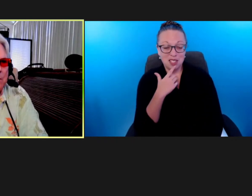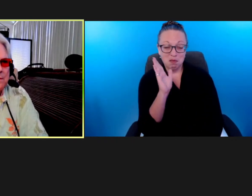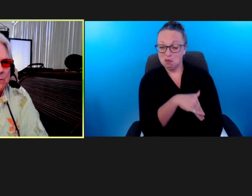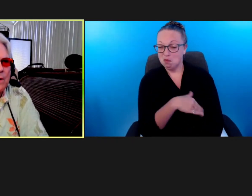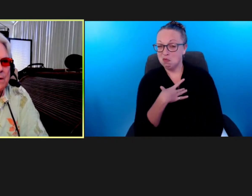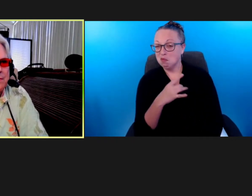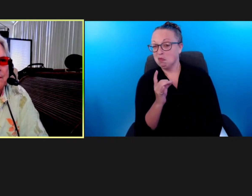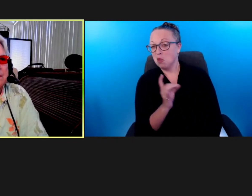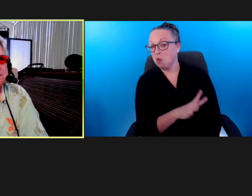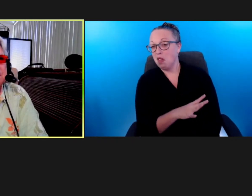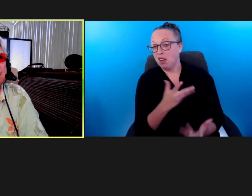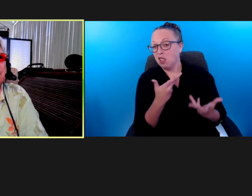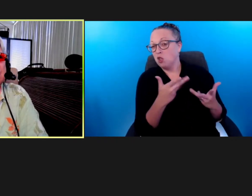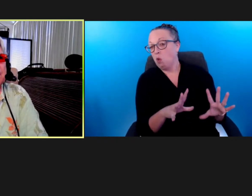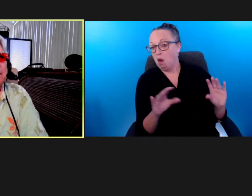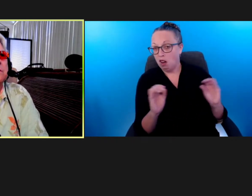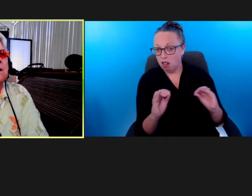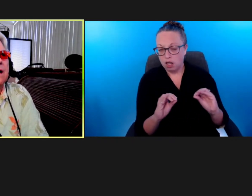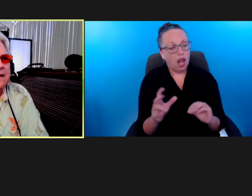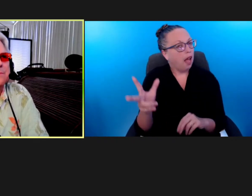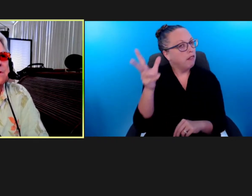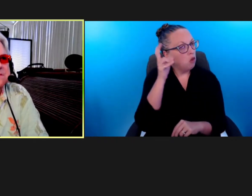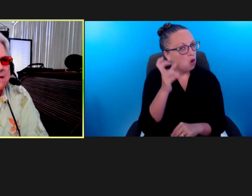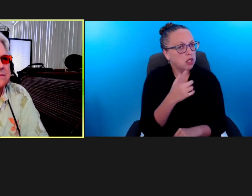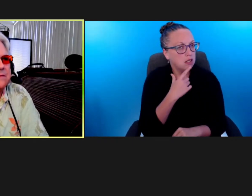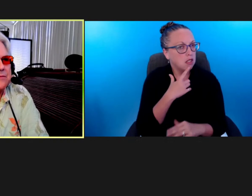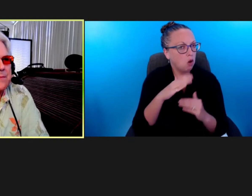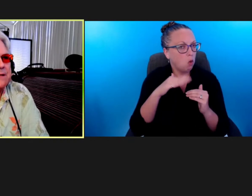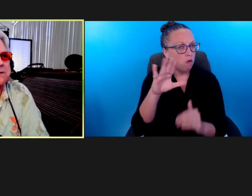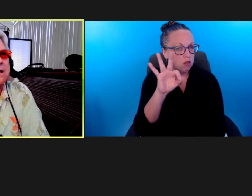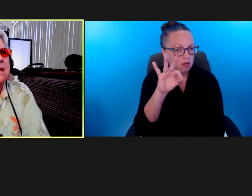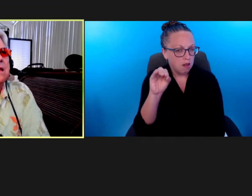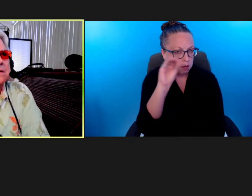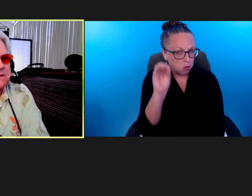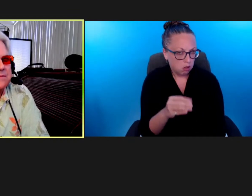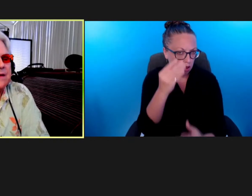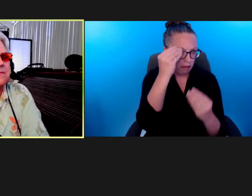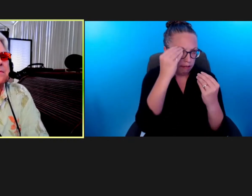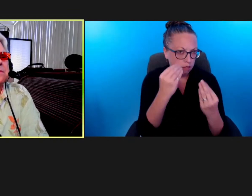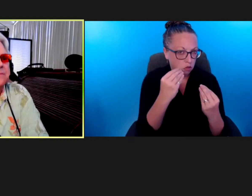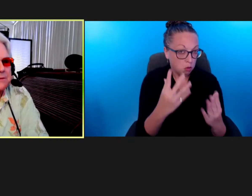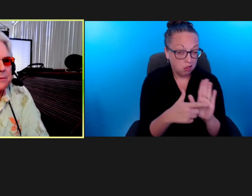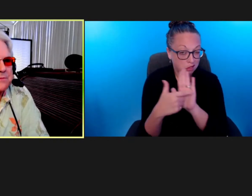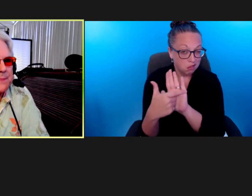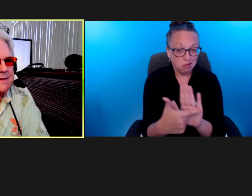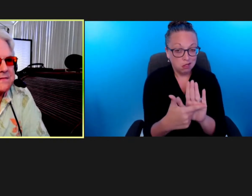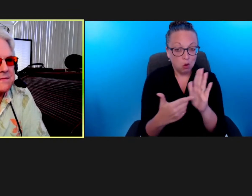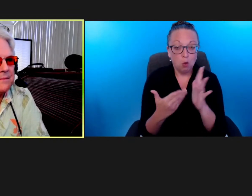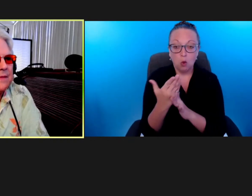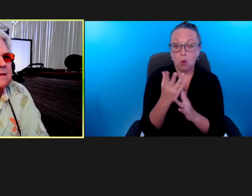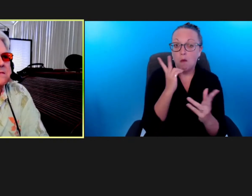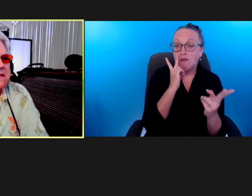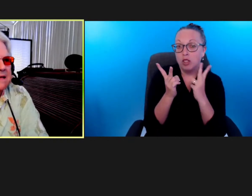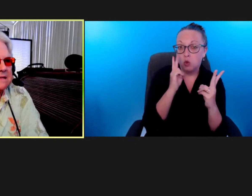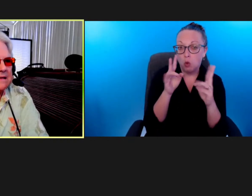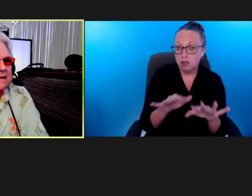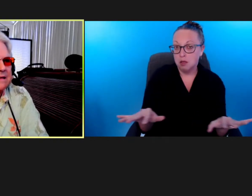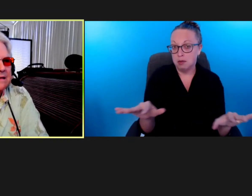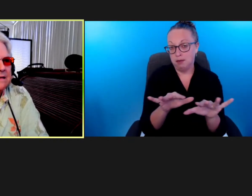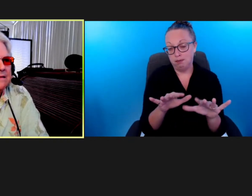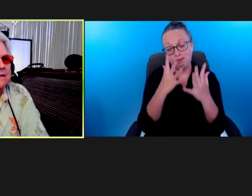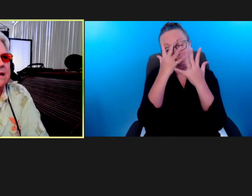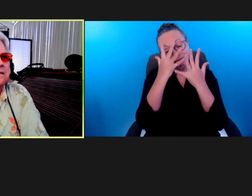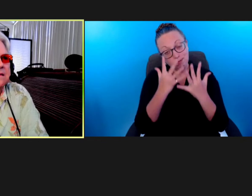by more than one authority that over 90% of information is conveyed through the visual space.